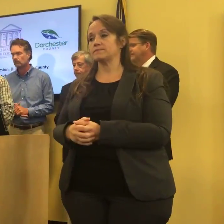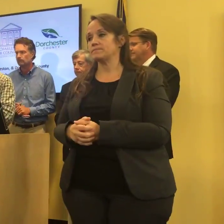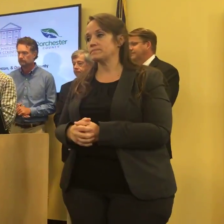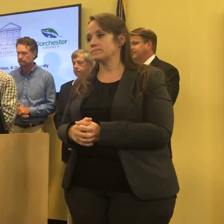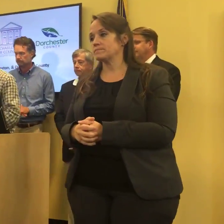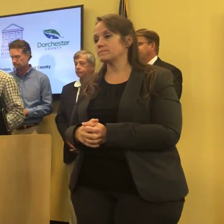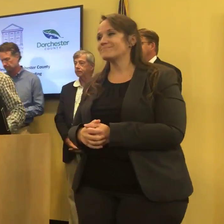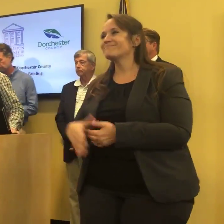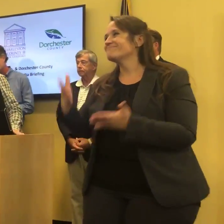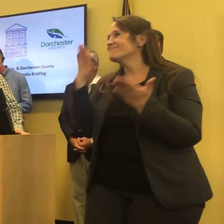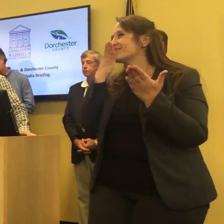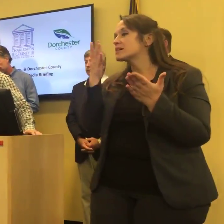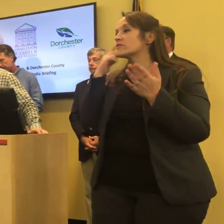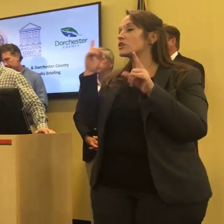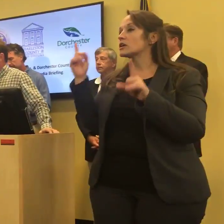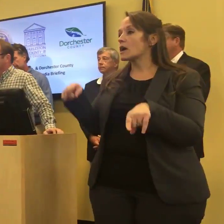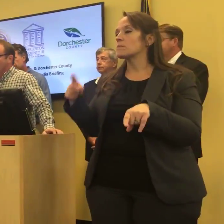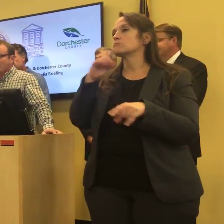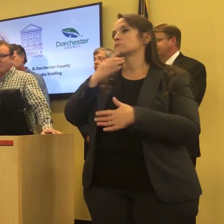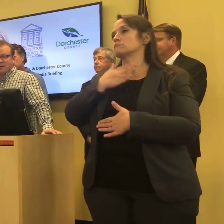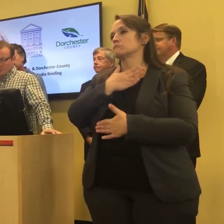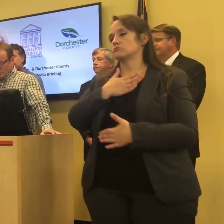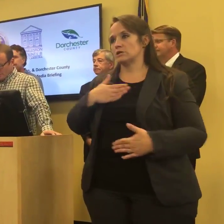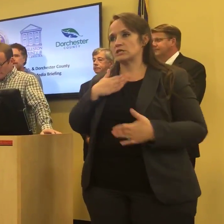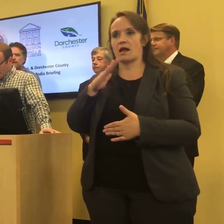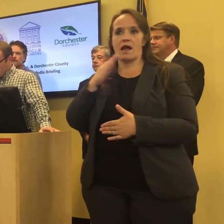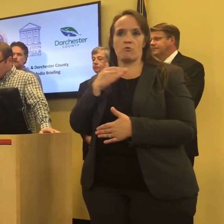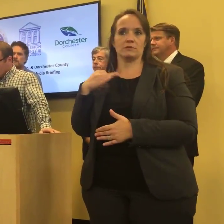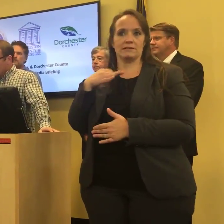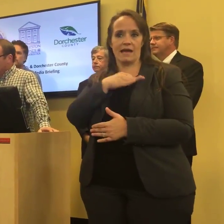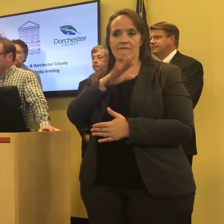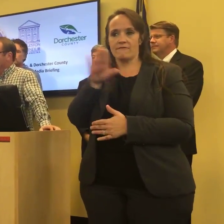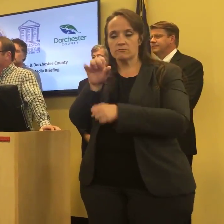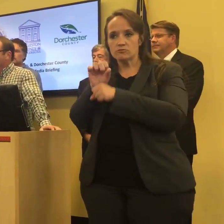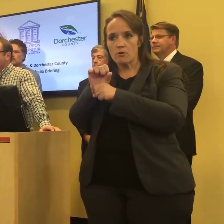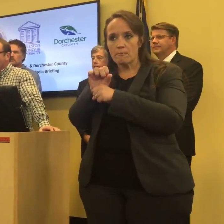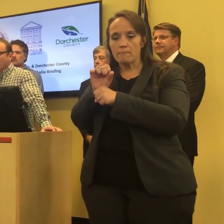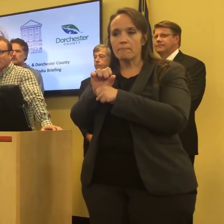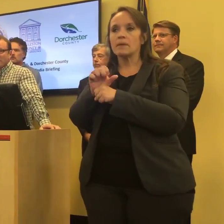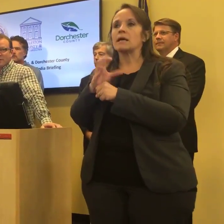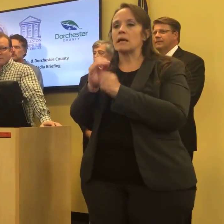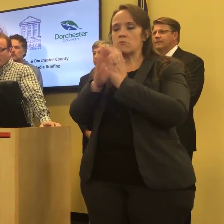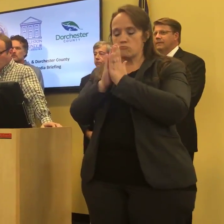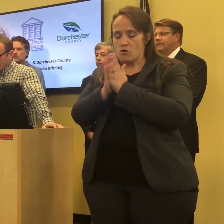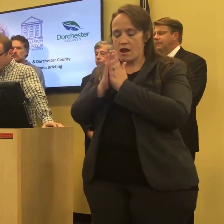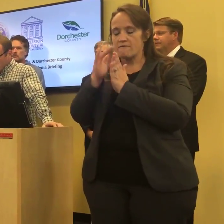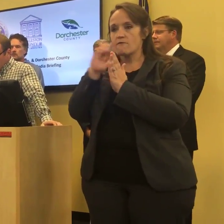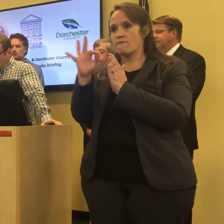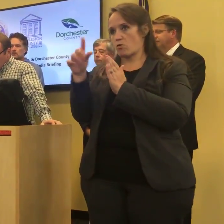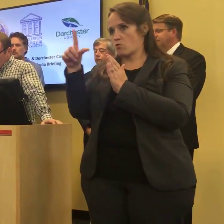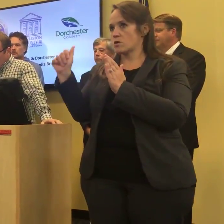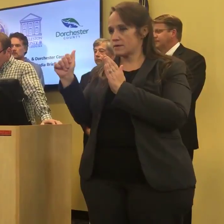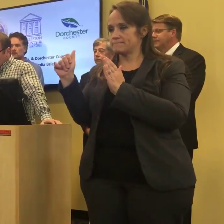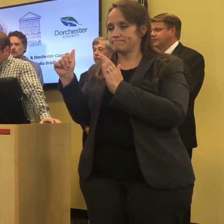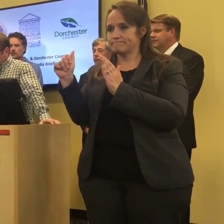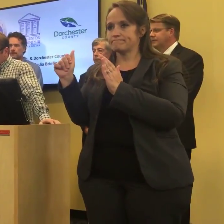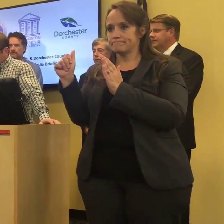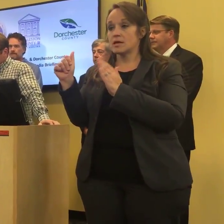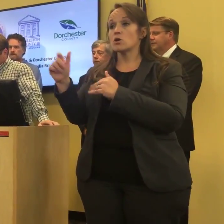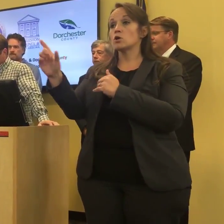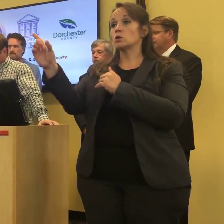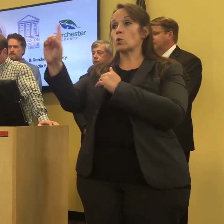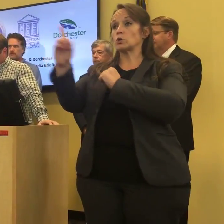Thank you. Thank you everyone for being here. We certainly appreciate the good job our staff's doing, and certainly just want to be in prayer for our friends down in Florida.